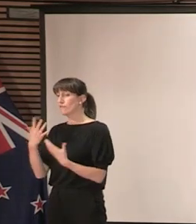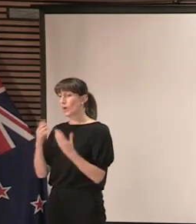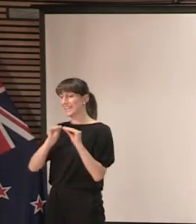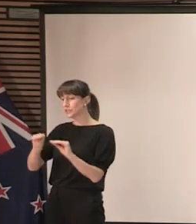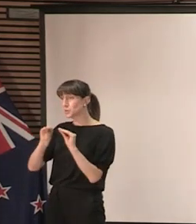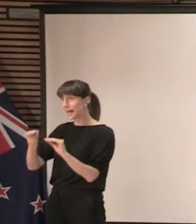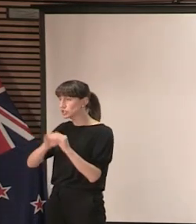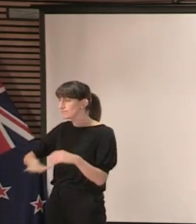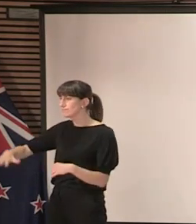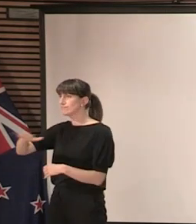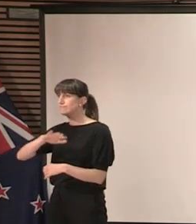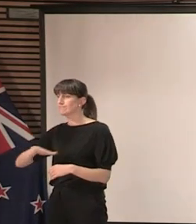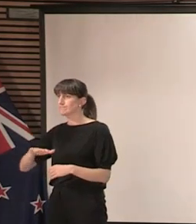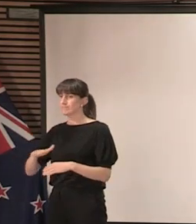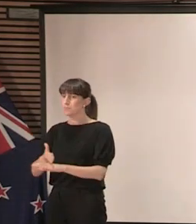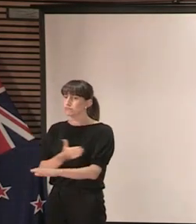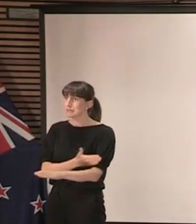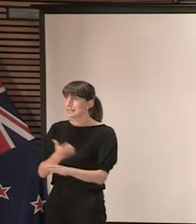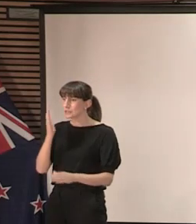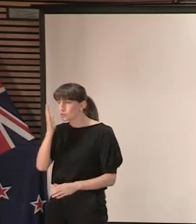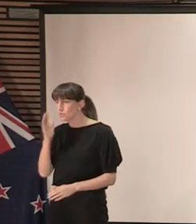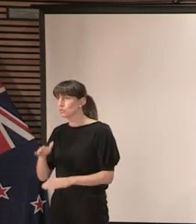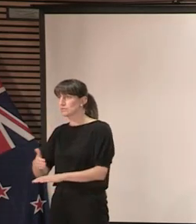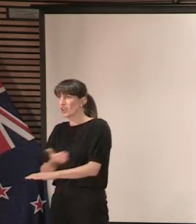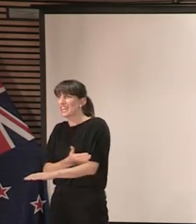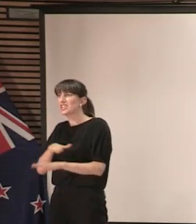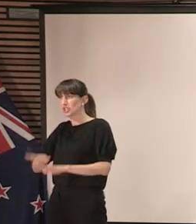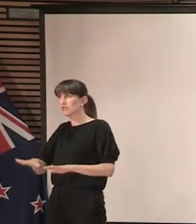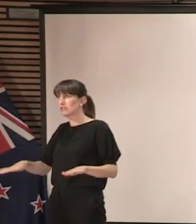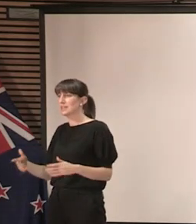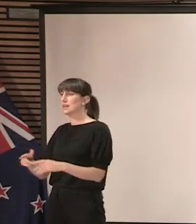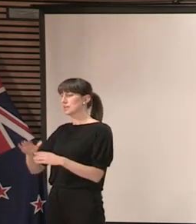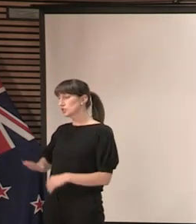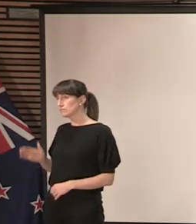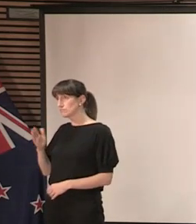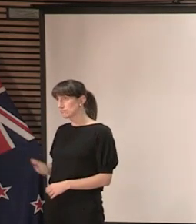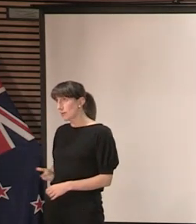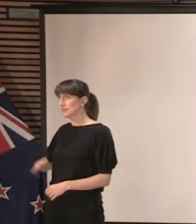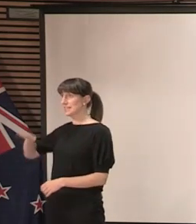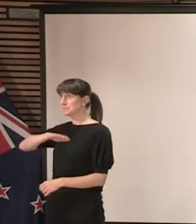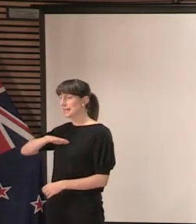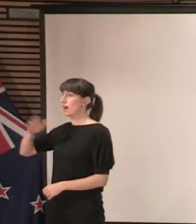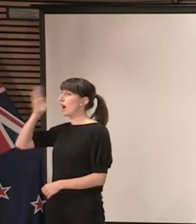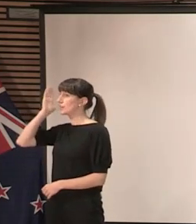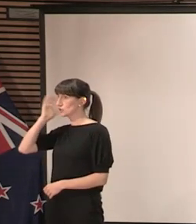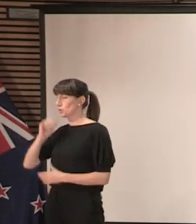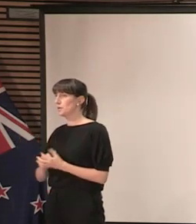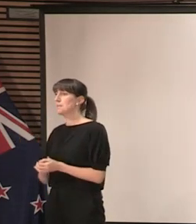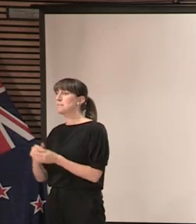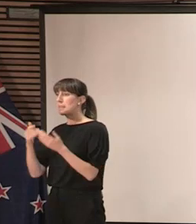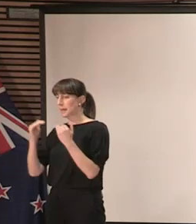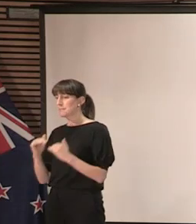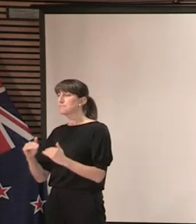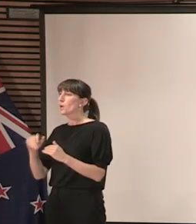and our tertiary institutions, and also a little bit of a comment on what it might mean here at Parliament. I'll update you on the government's engagement with the